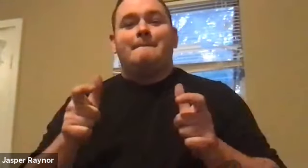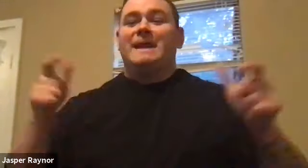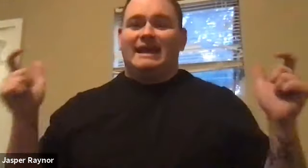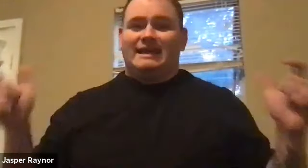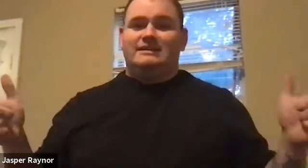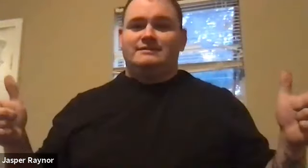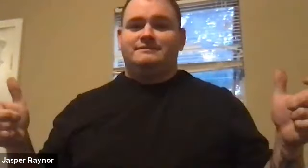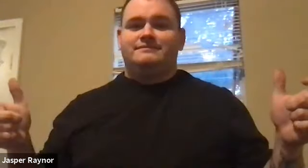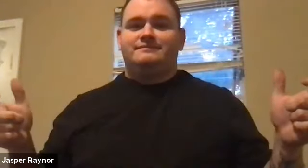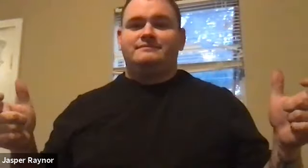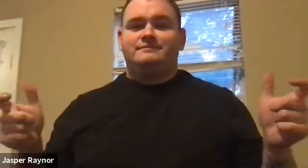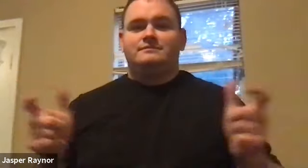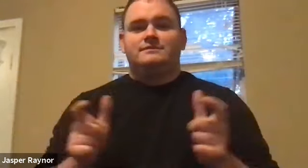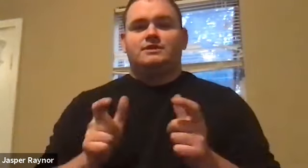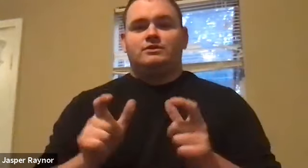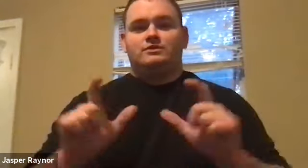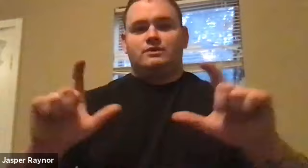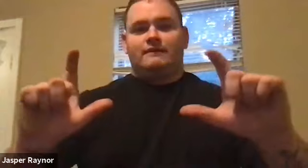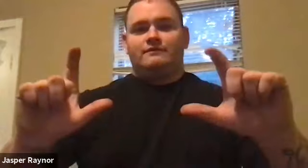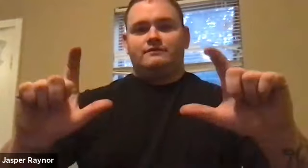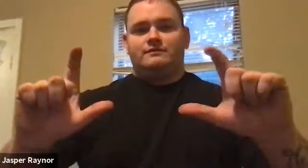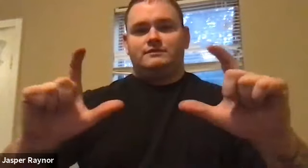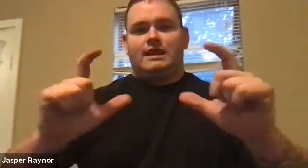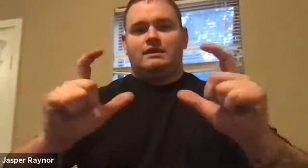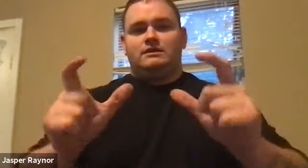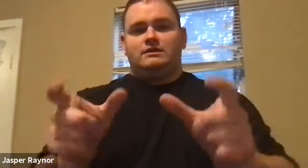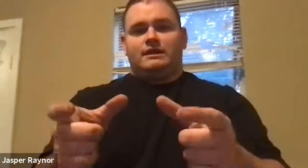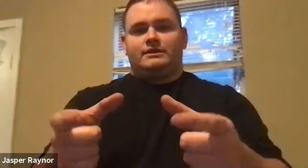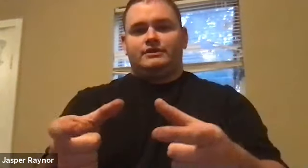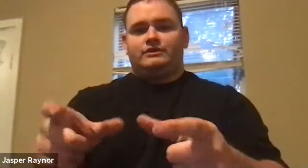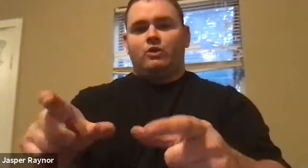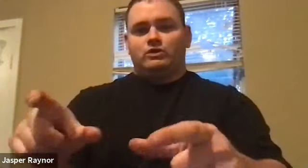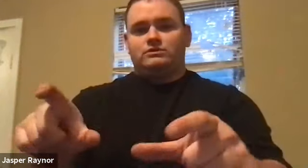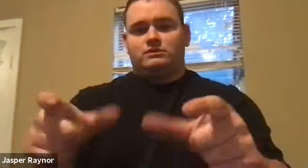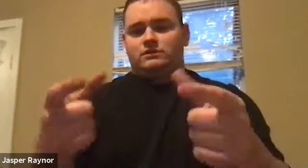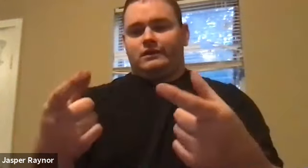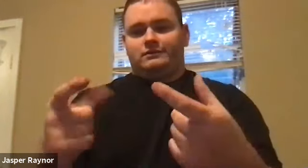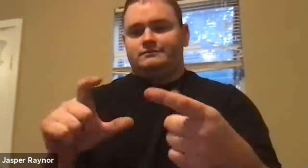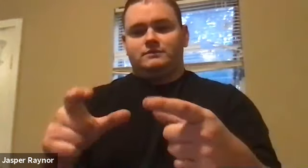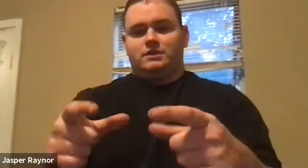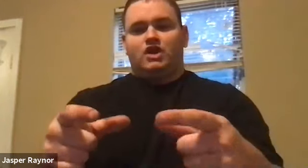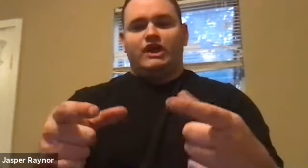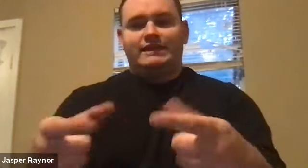Big. So you have, yeah, like you're holding a cookie or